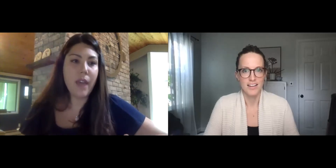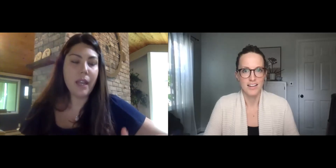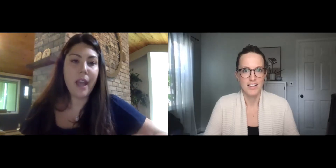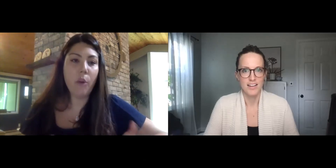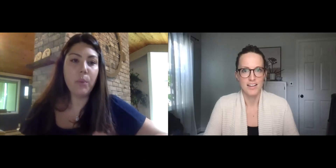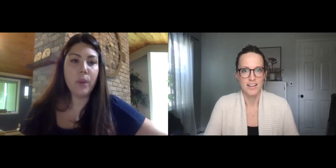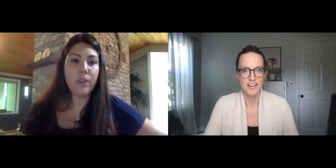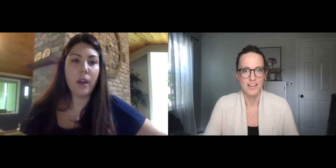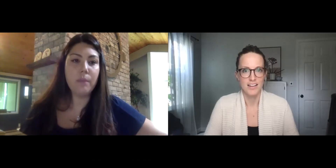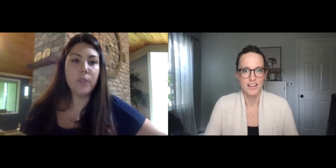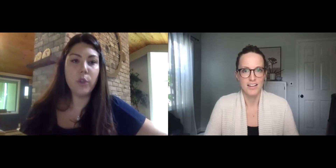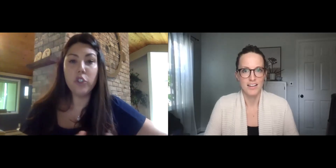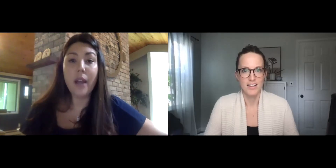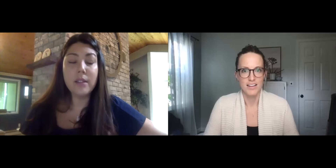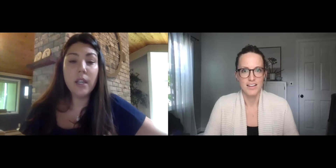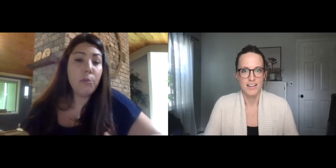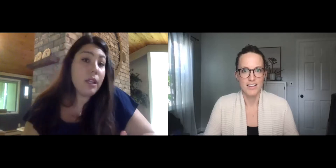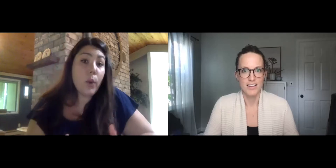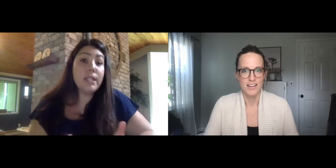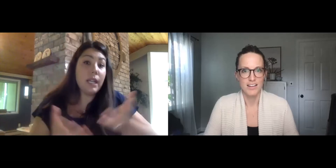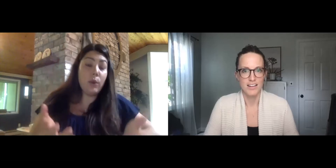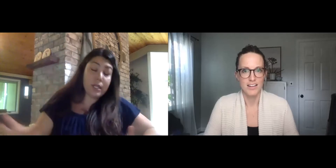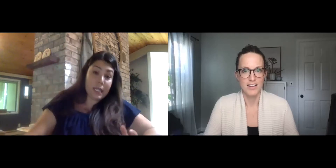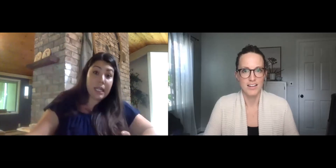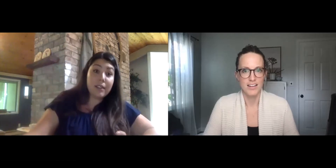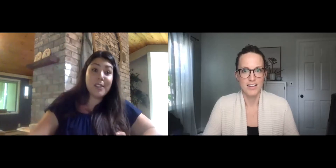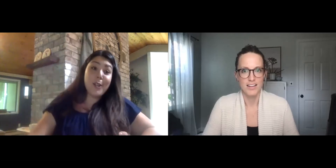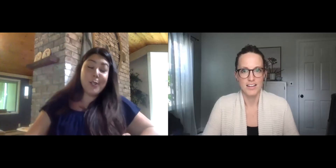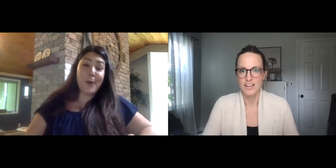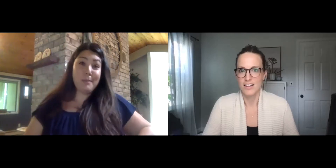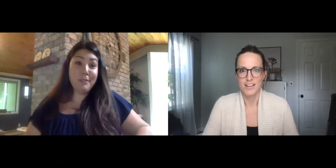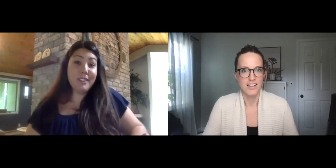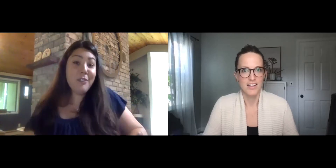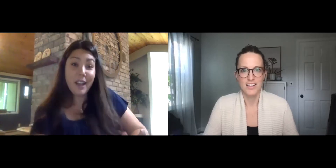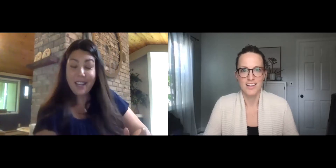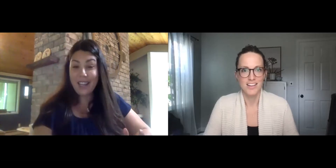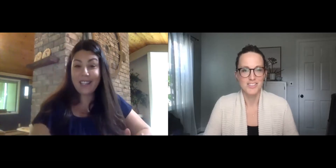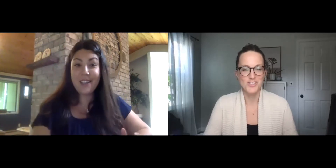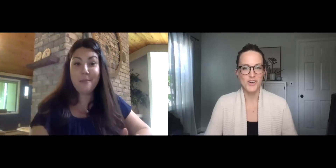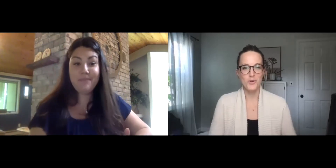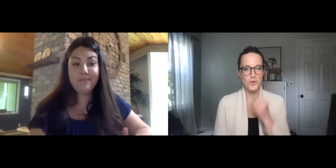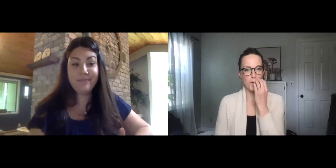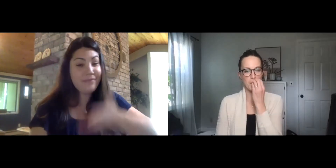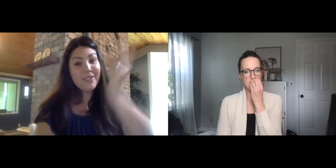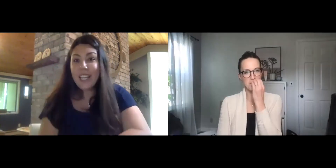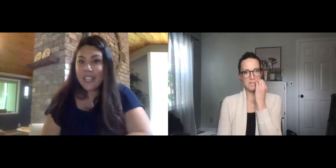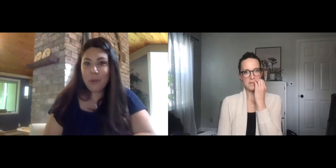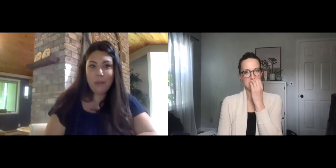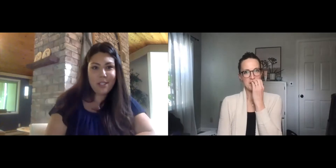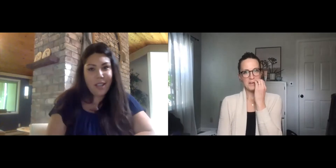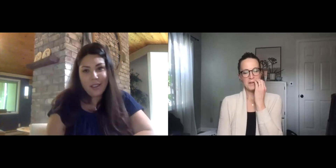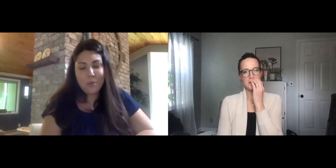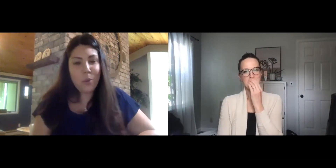everything that can help with your child's pre-linguistic and linguistic skills. So it's been really fun, and so cool. That's